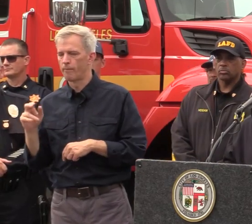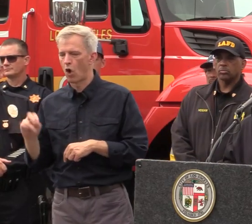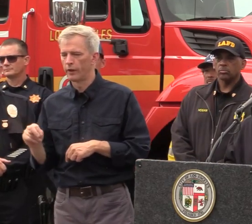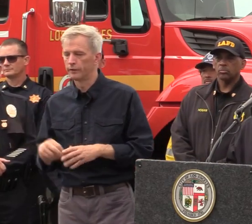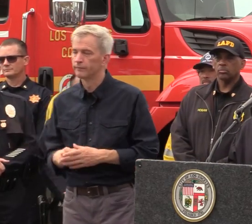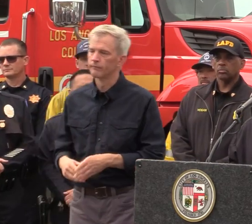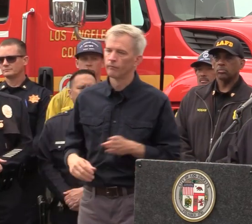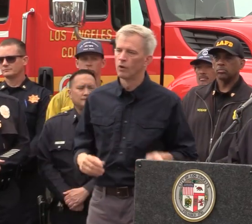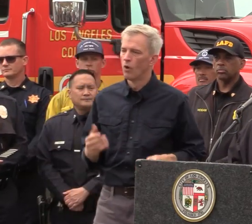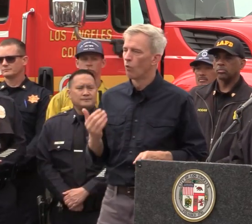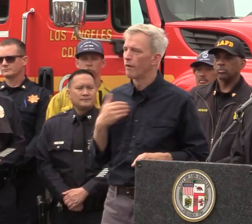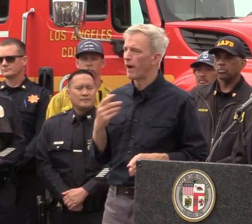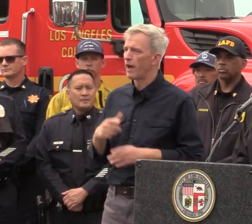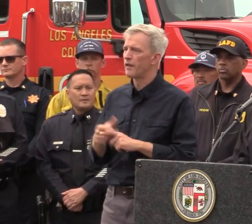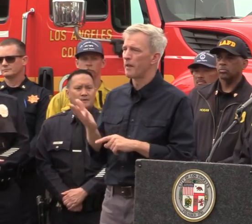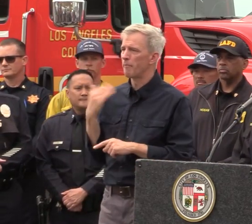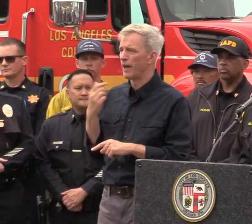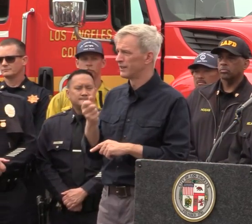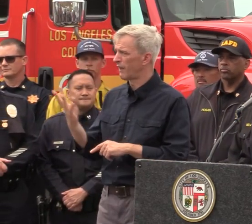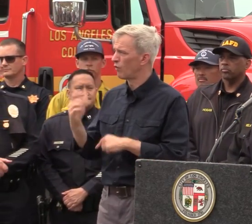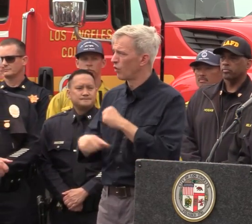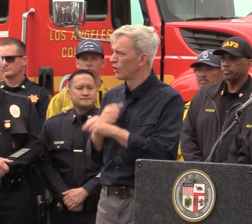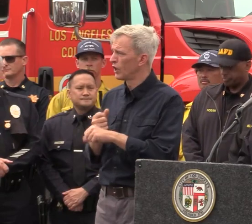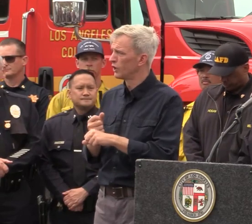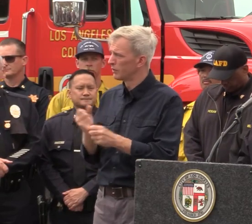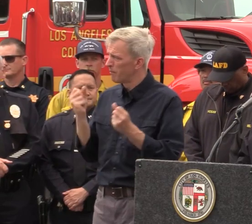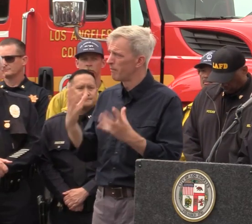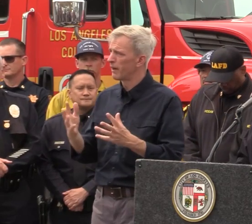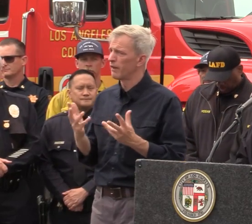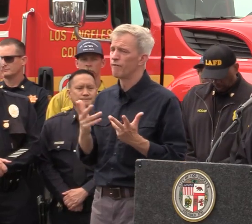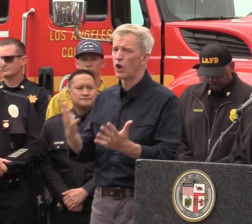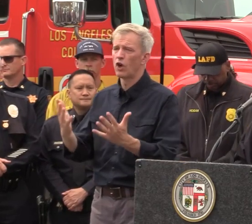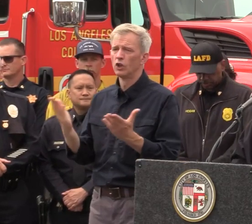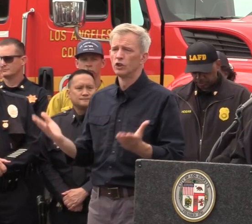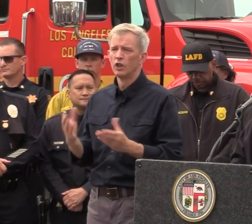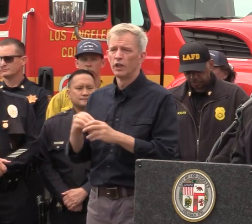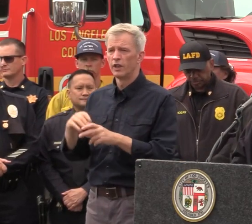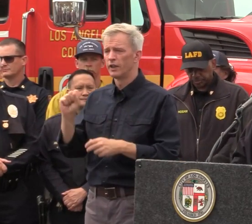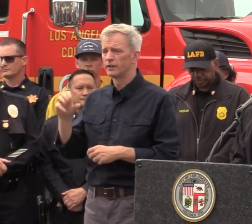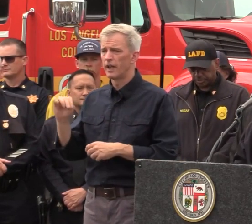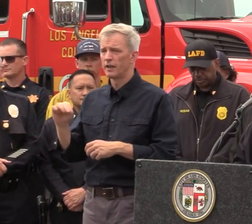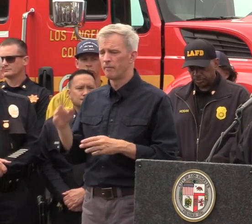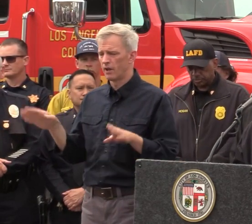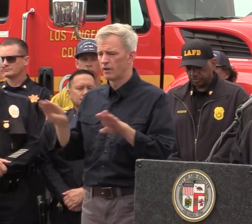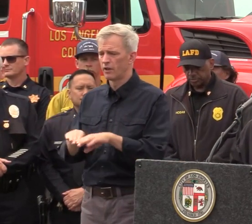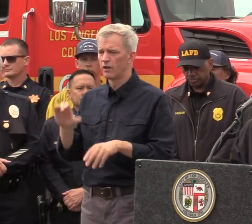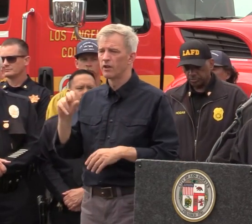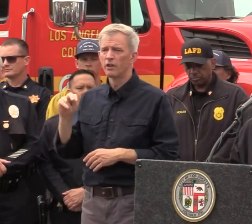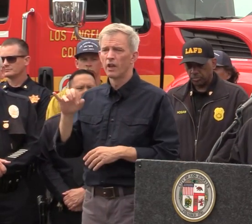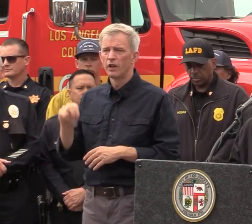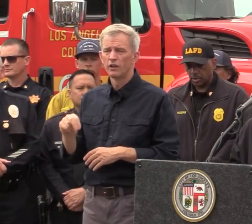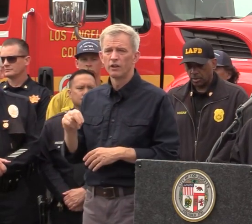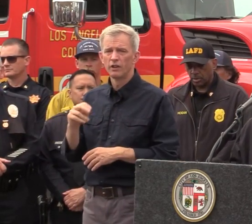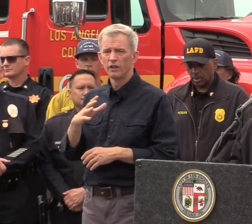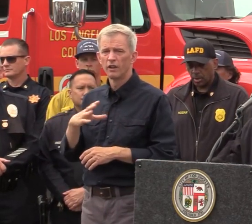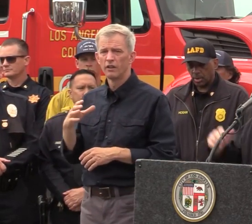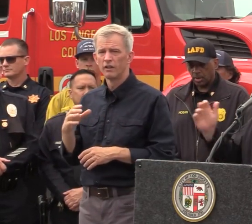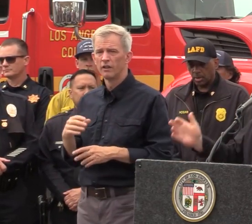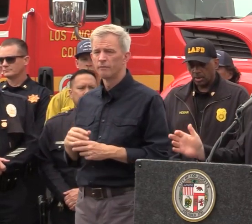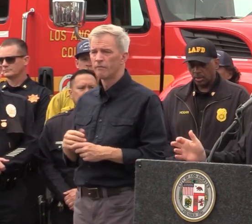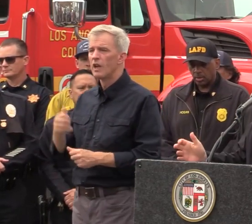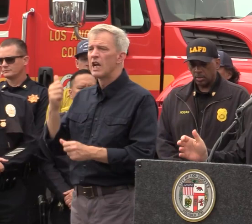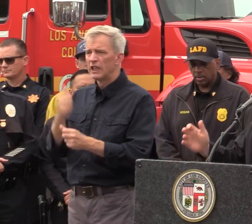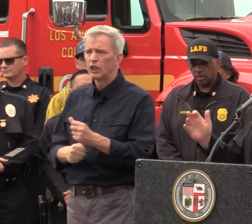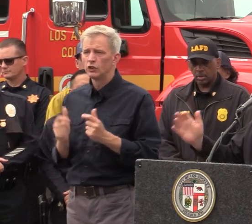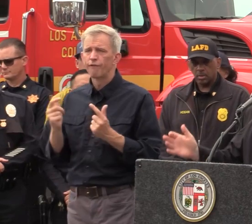years, a number of major fires here in the Santa Monica Canyons and the hillsides of this district.